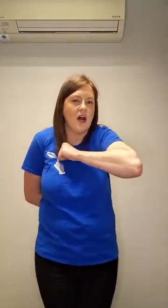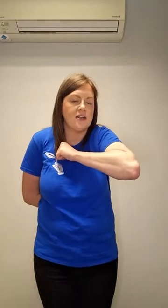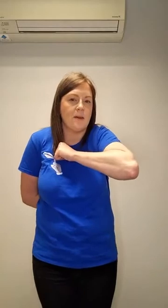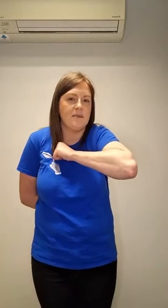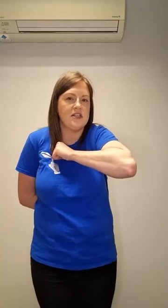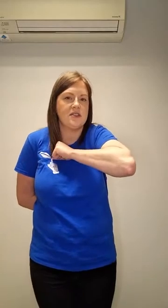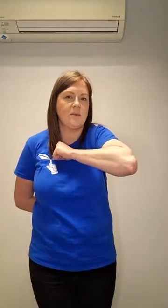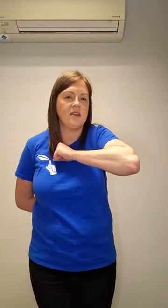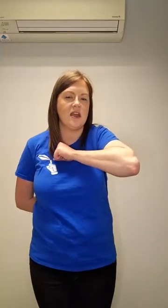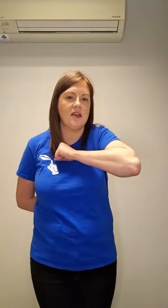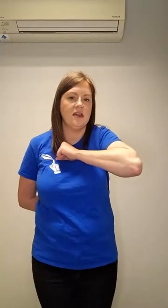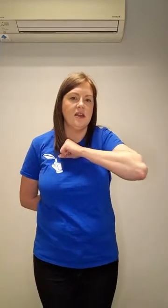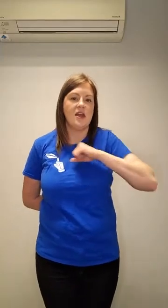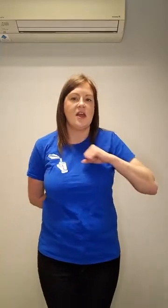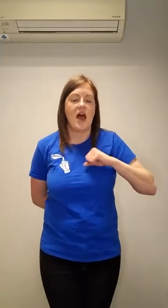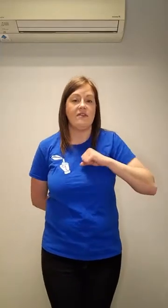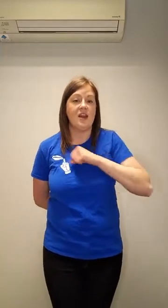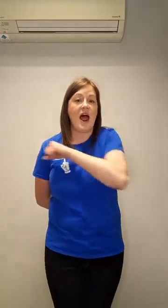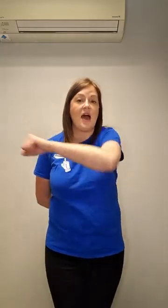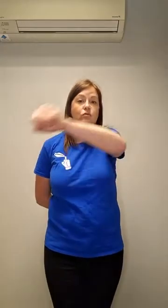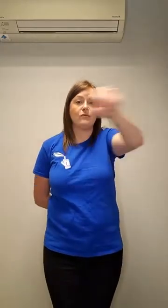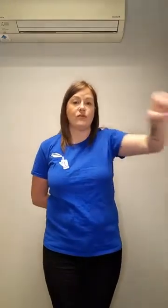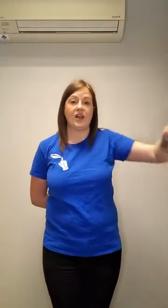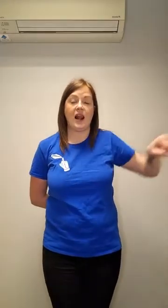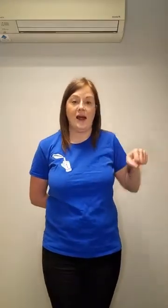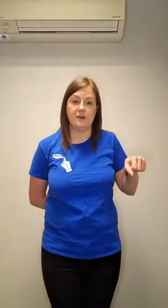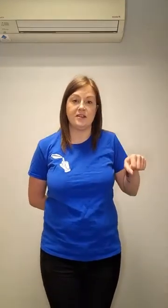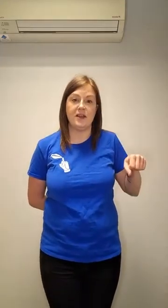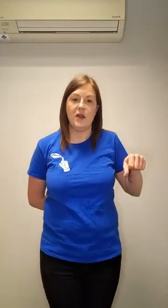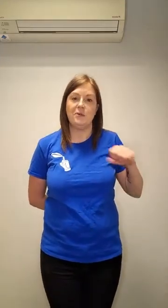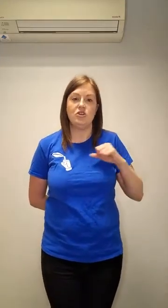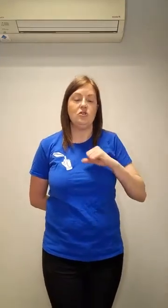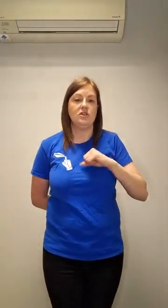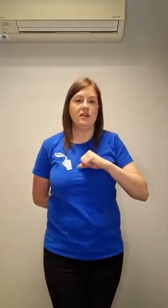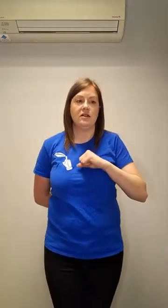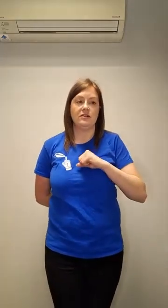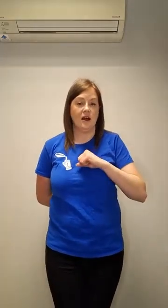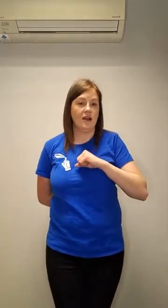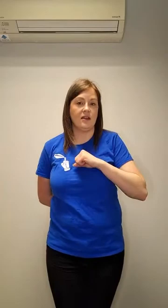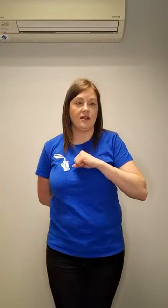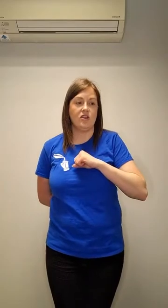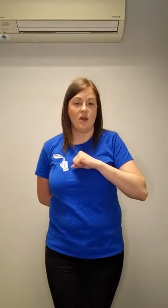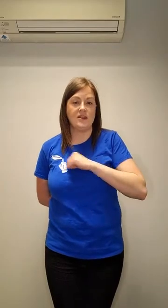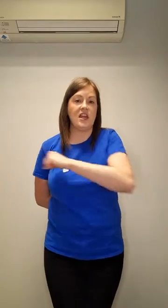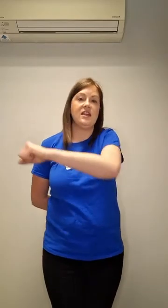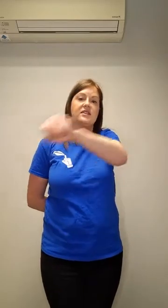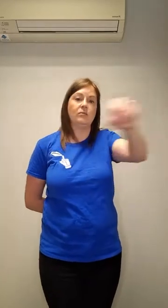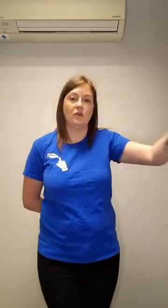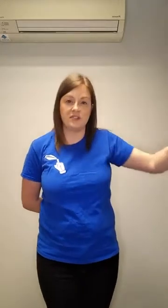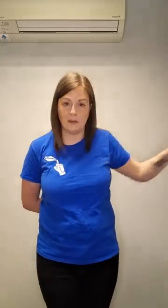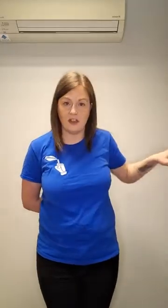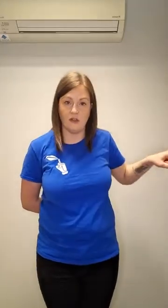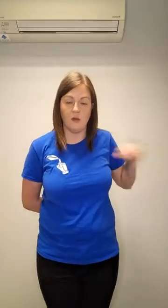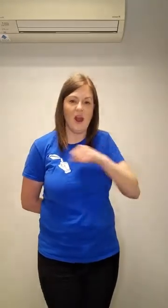hug somebody or something. And then out for the clout, which usually looks like you're going to hit someone or something on the way